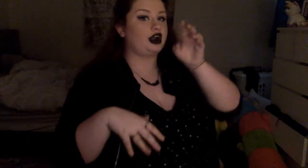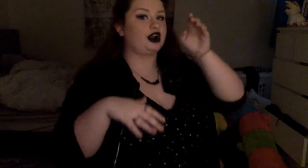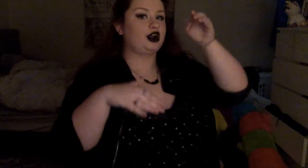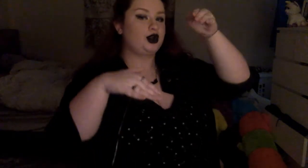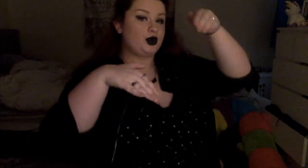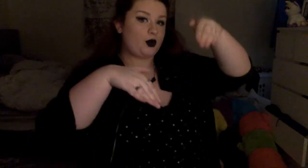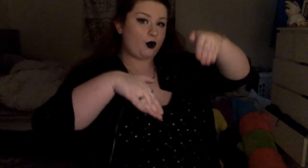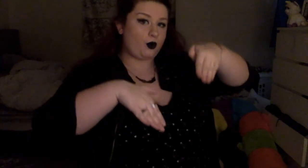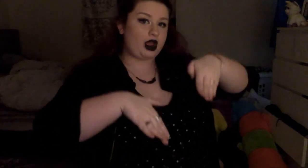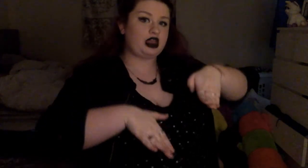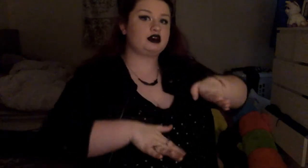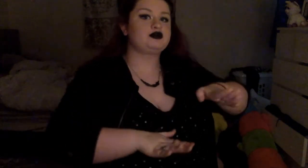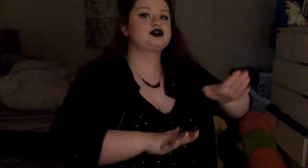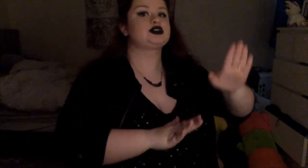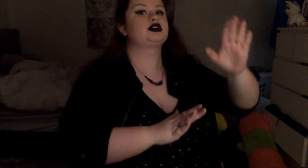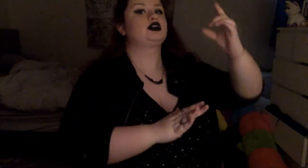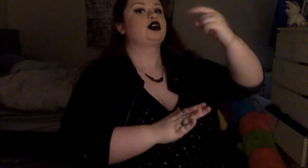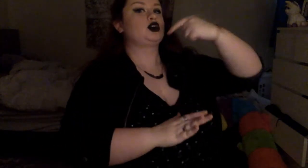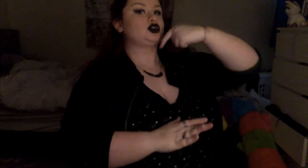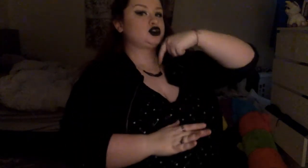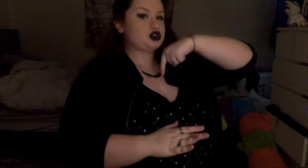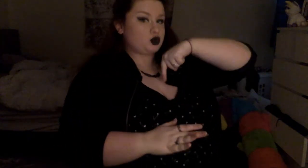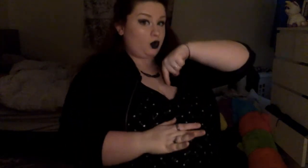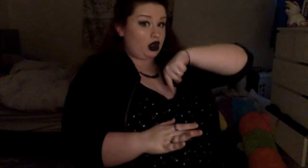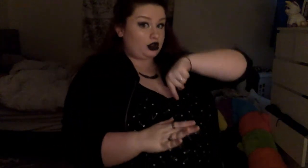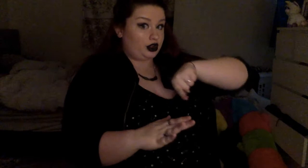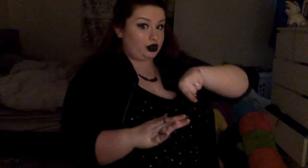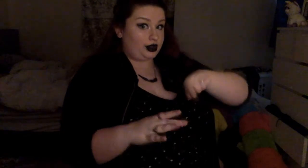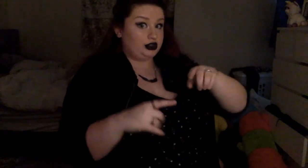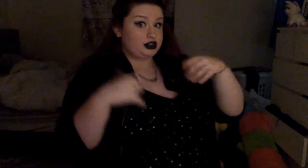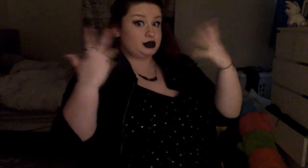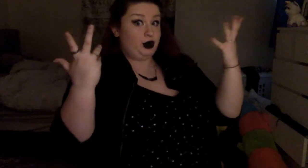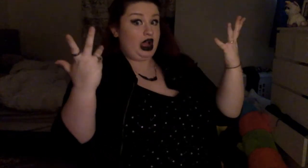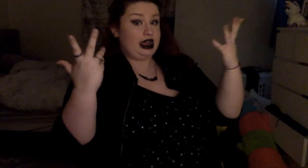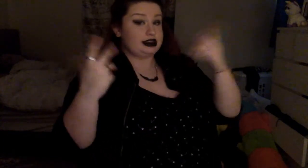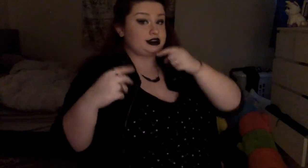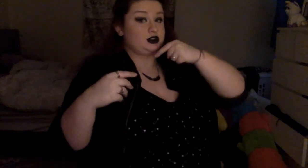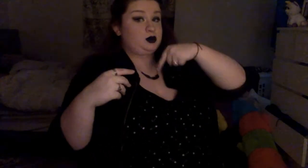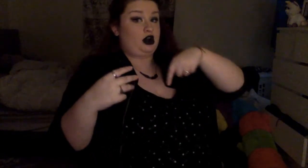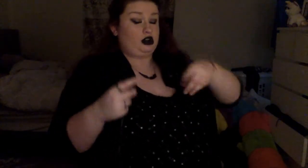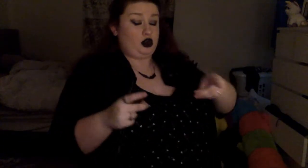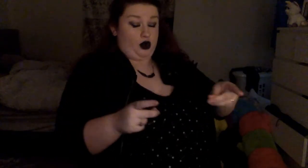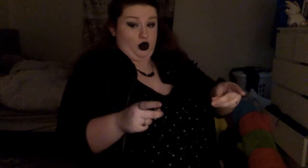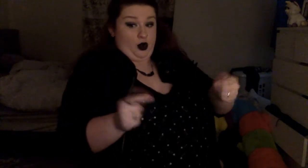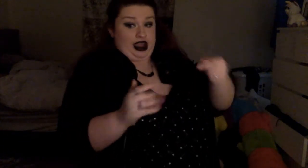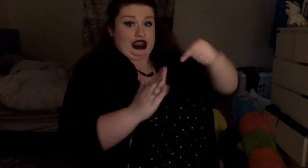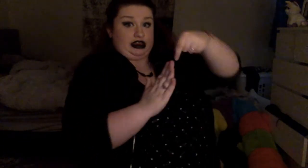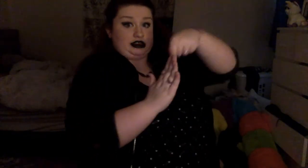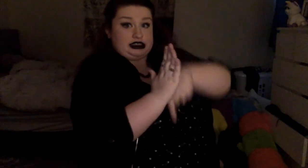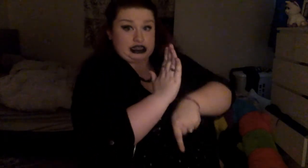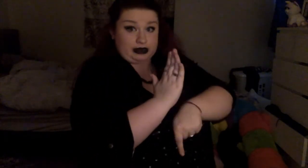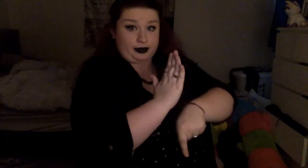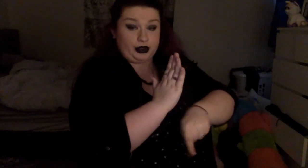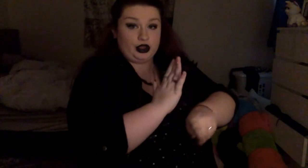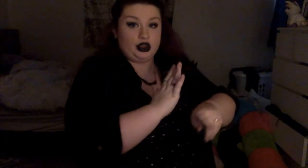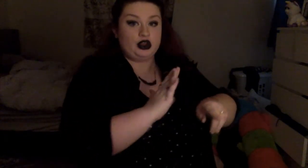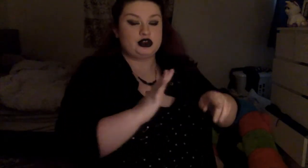water, waves, swallow and look surprised, swallow quick and deep.